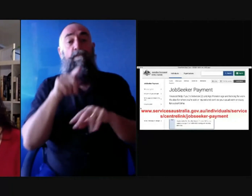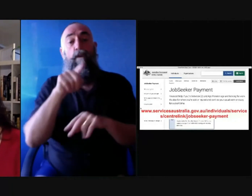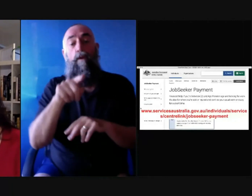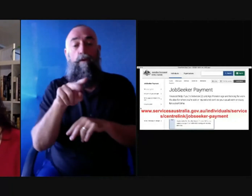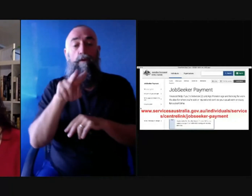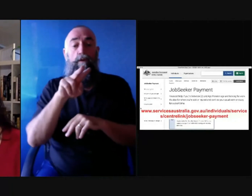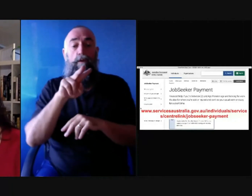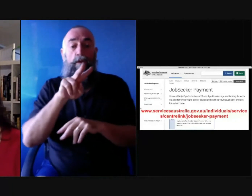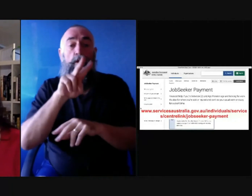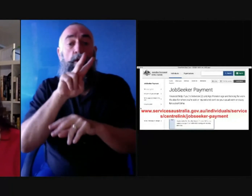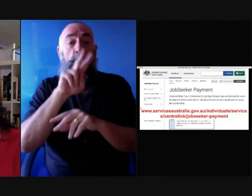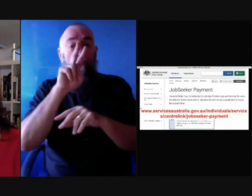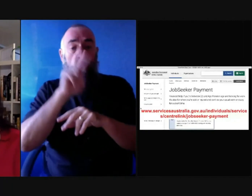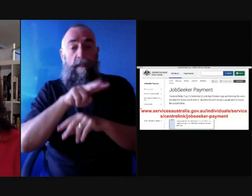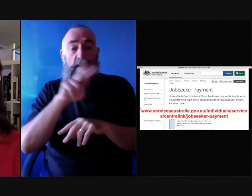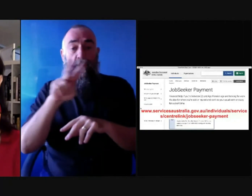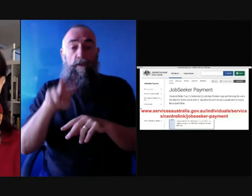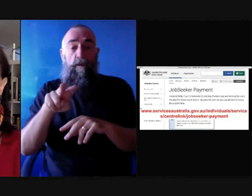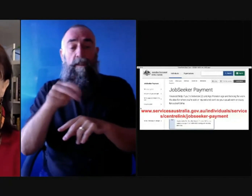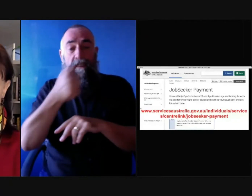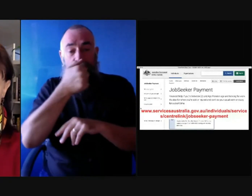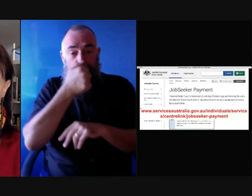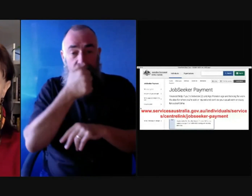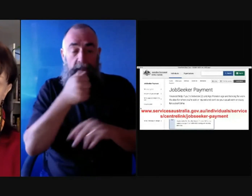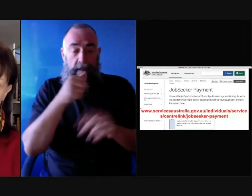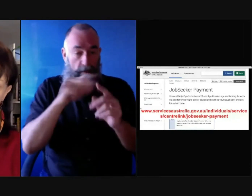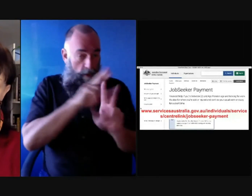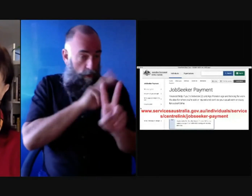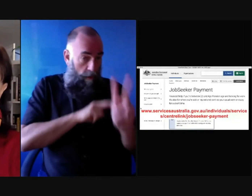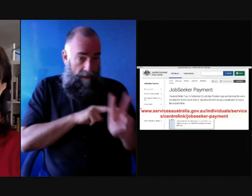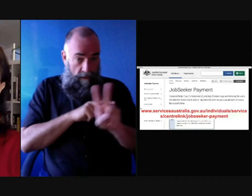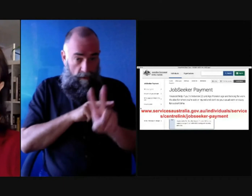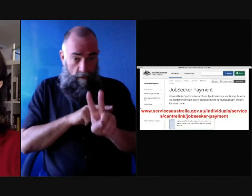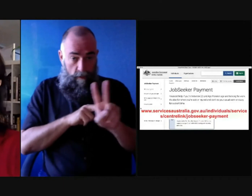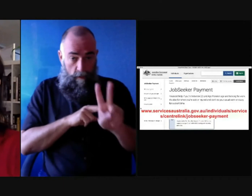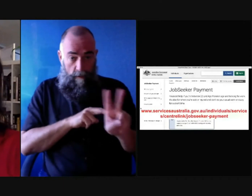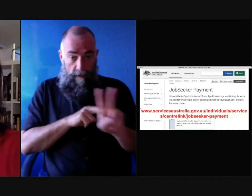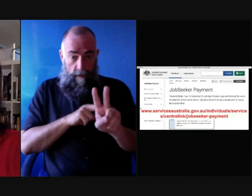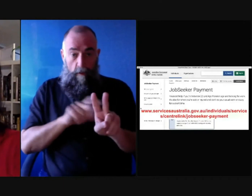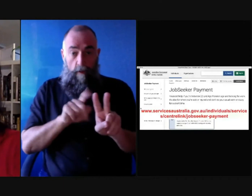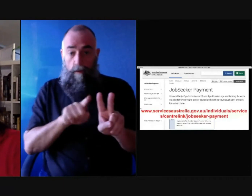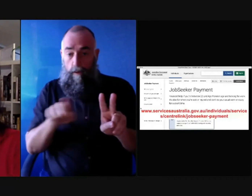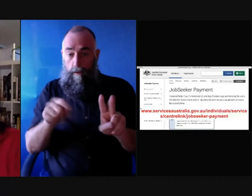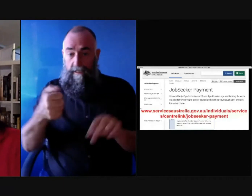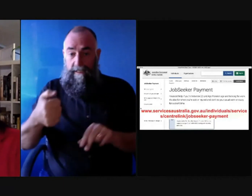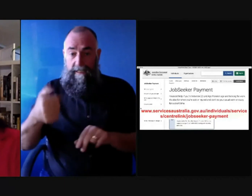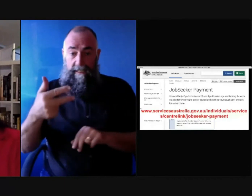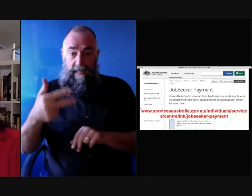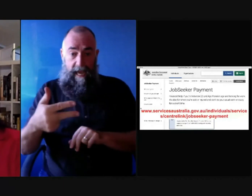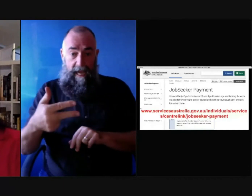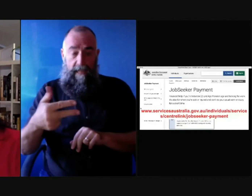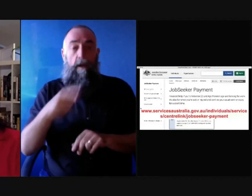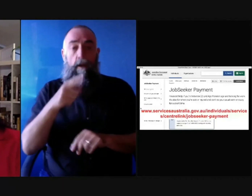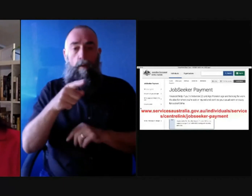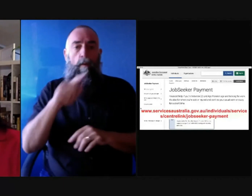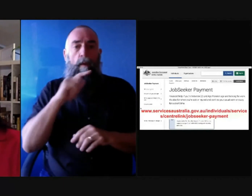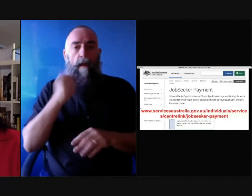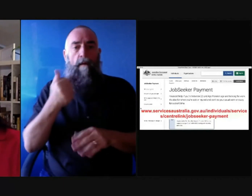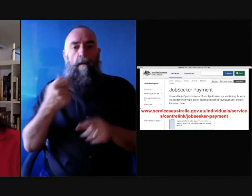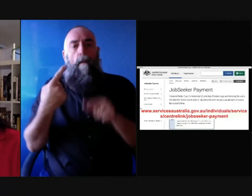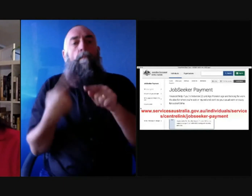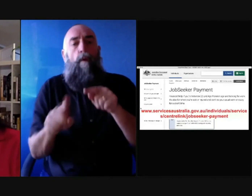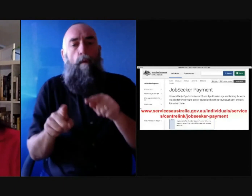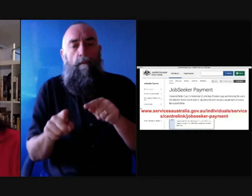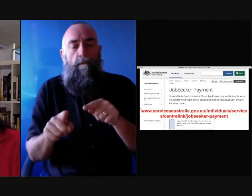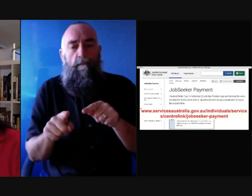then you need to find out if you qualify for Job Seeker payment. I know there are a large number of